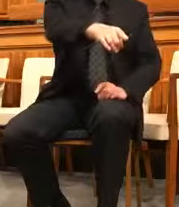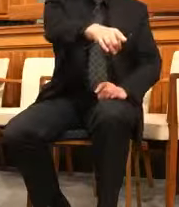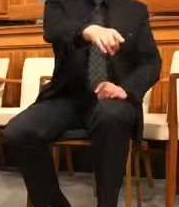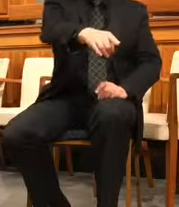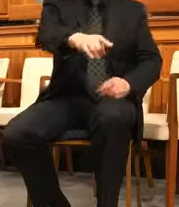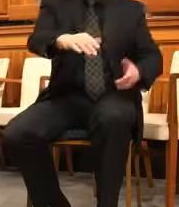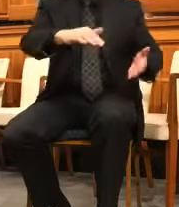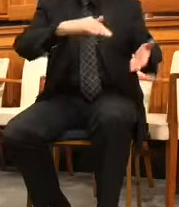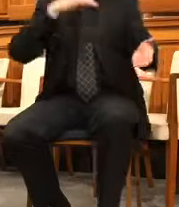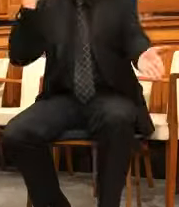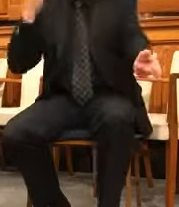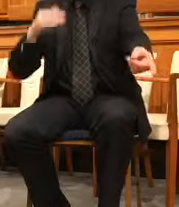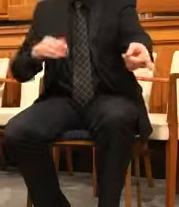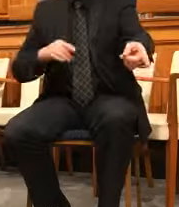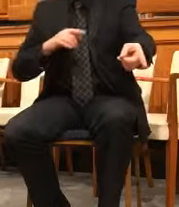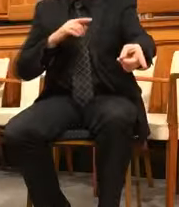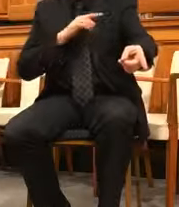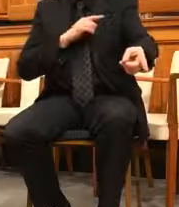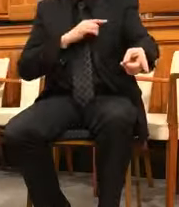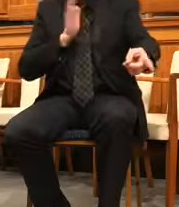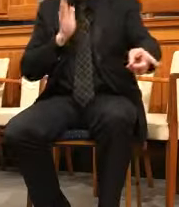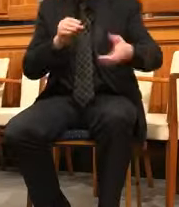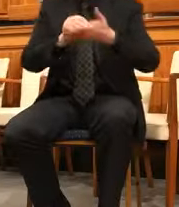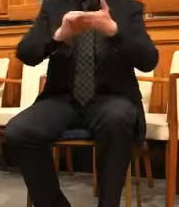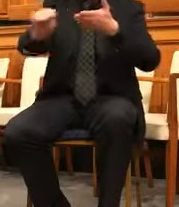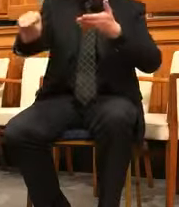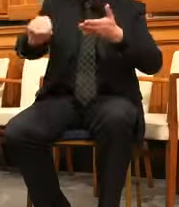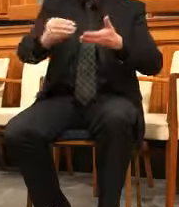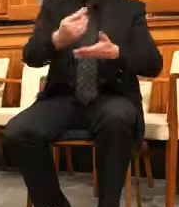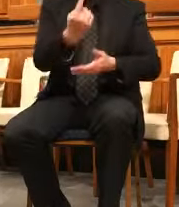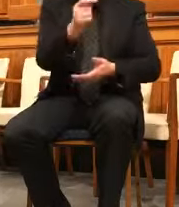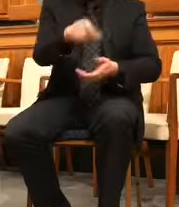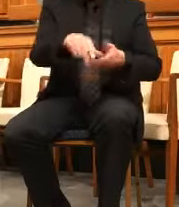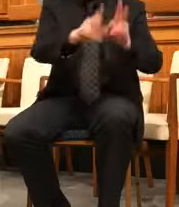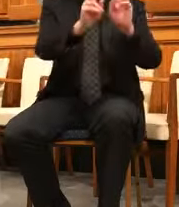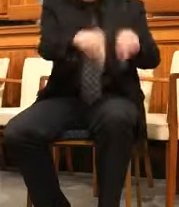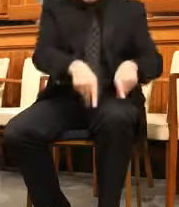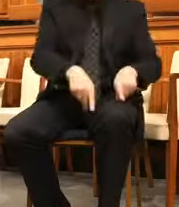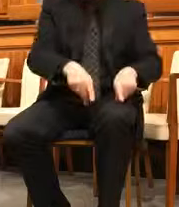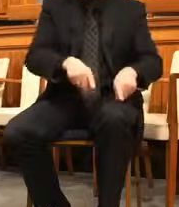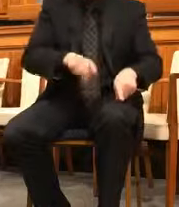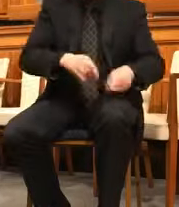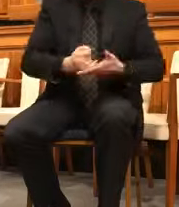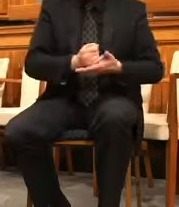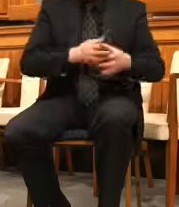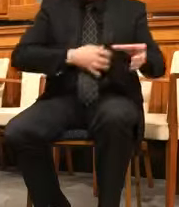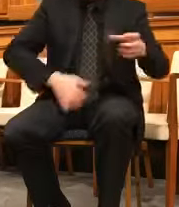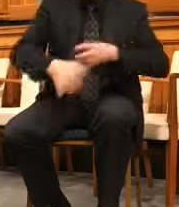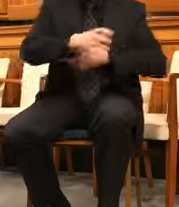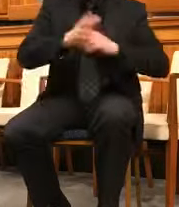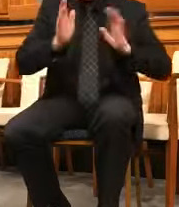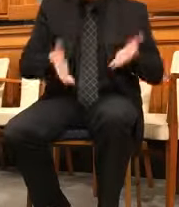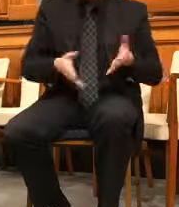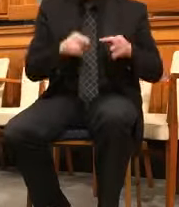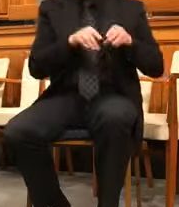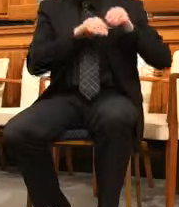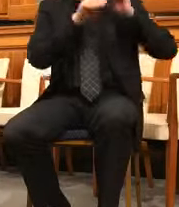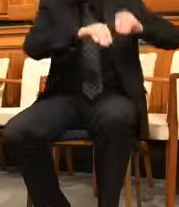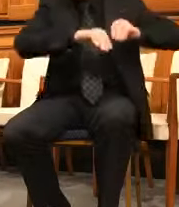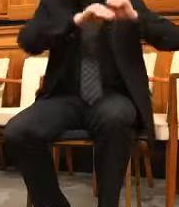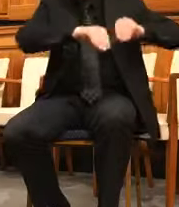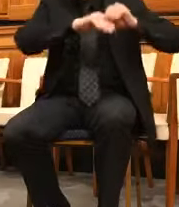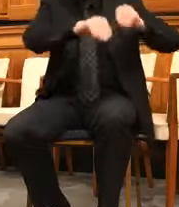must be a sacrifice, a price paid. Someone must die for your sin. Someone must be punished for your